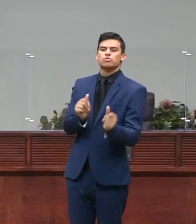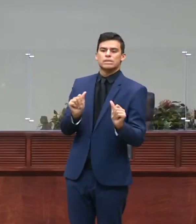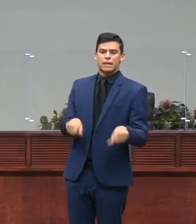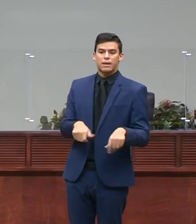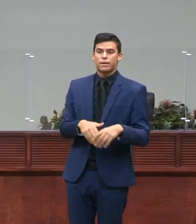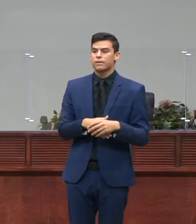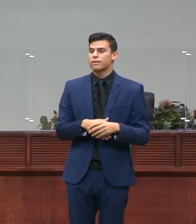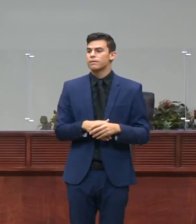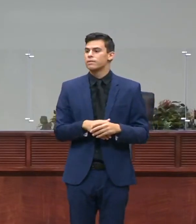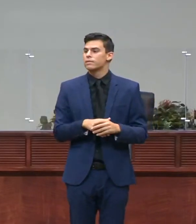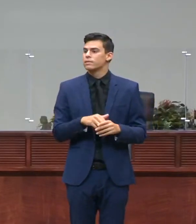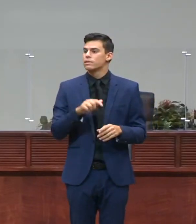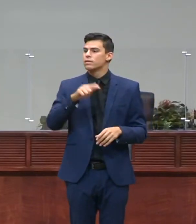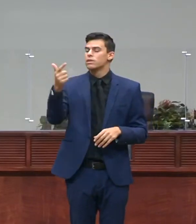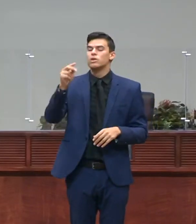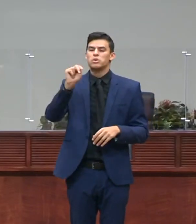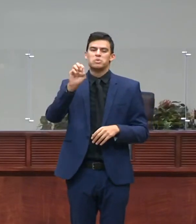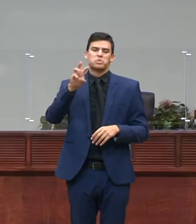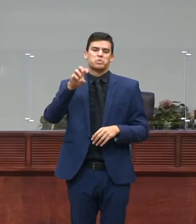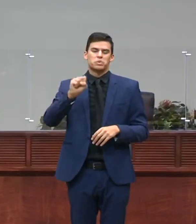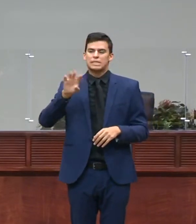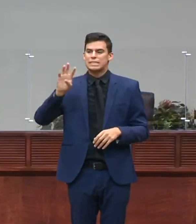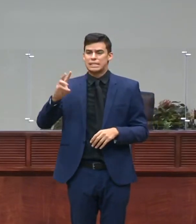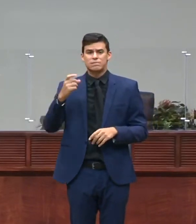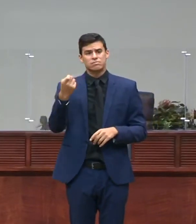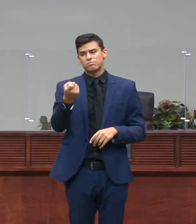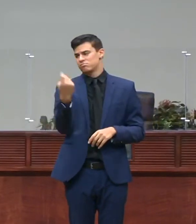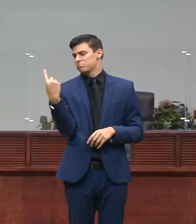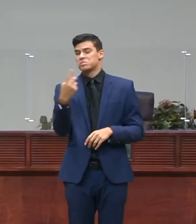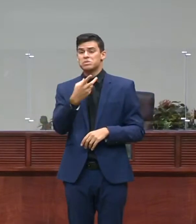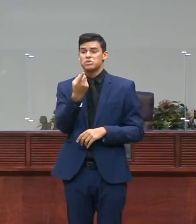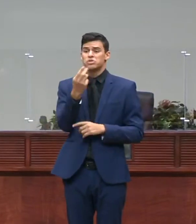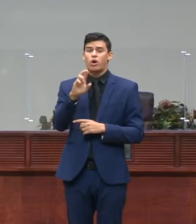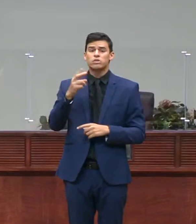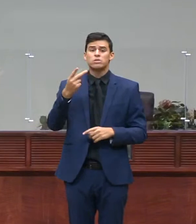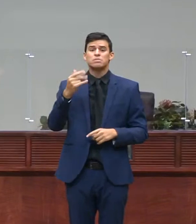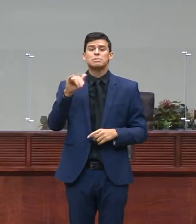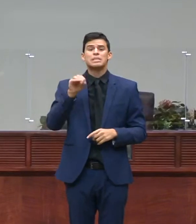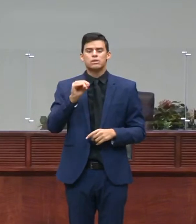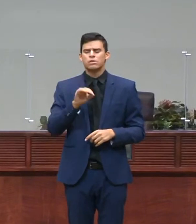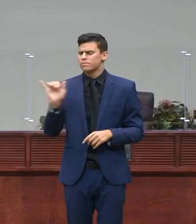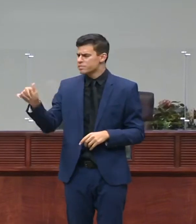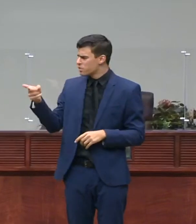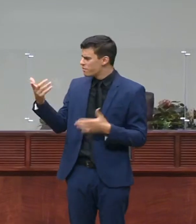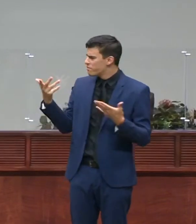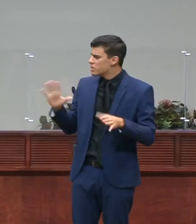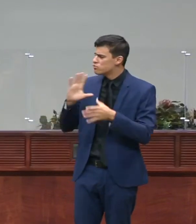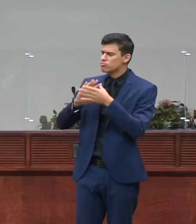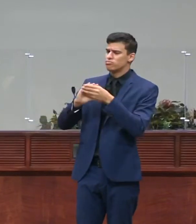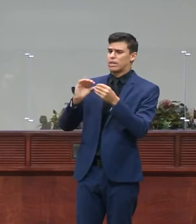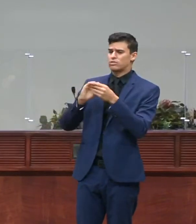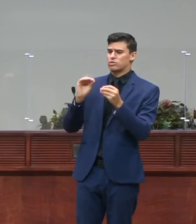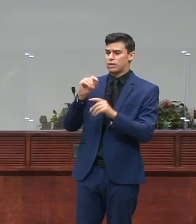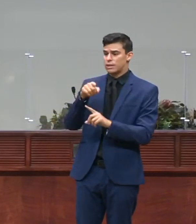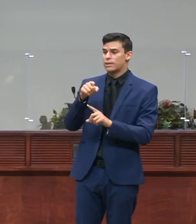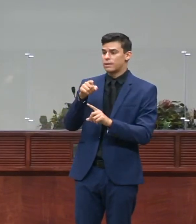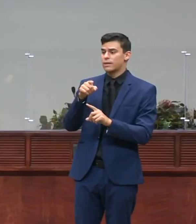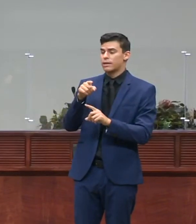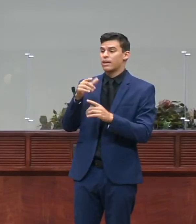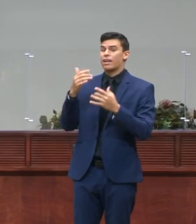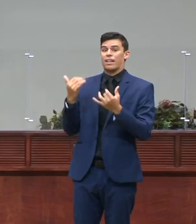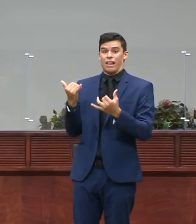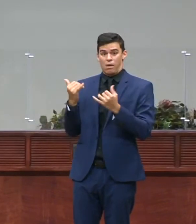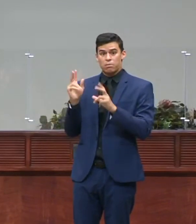Hey there, Nadine with News 6. I have a question for Dr. Pino. Dr. Pino, you had mentioned that the decrease of